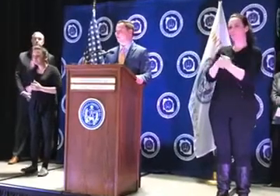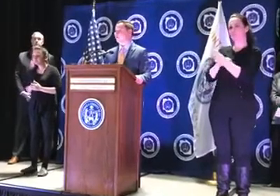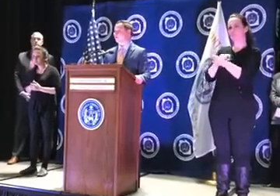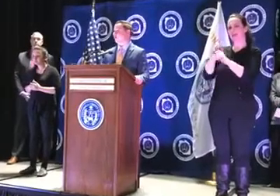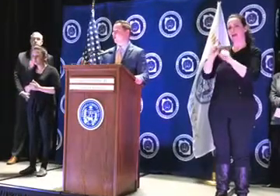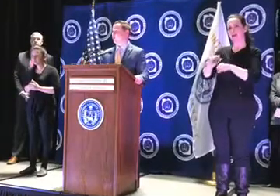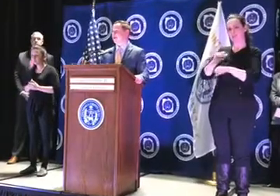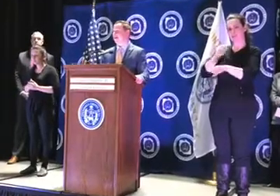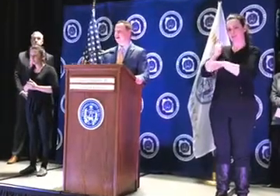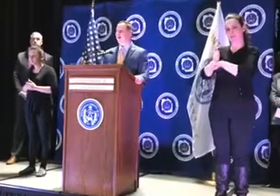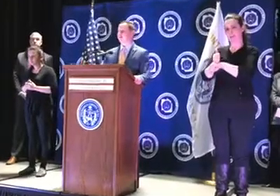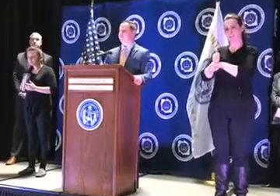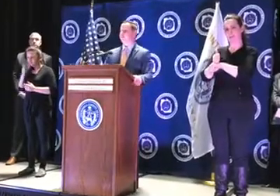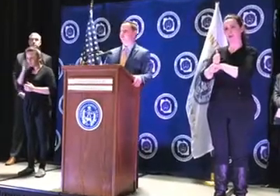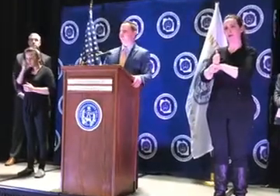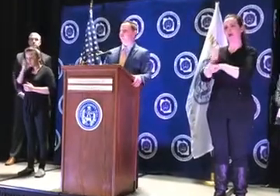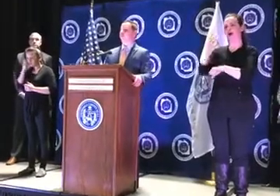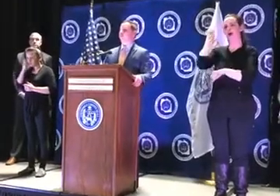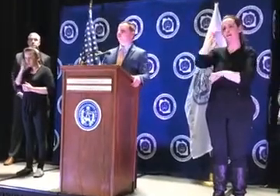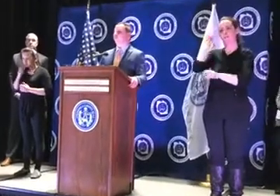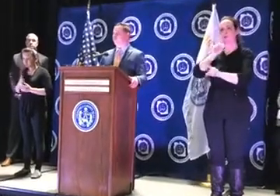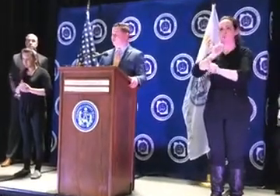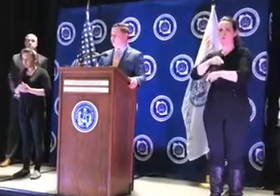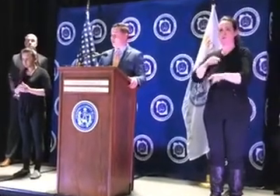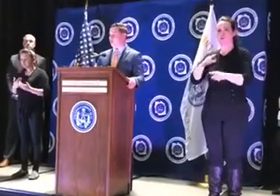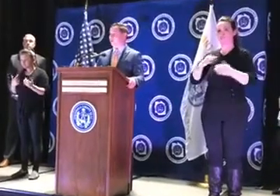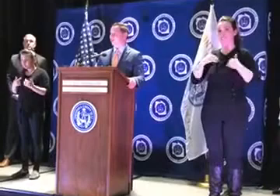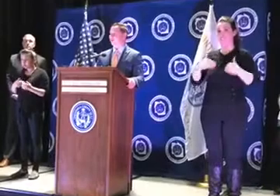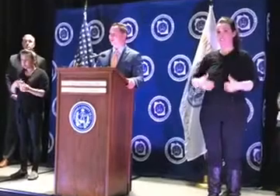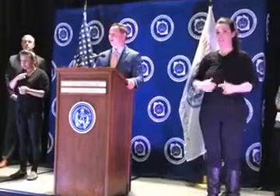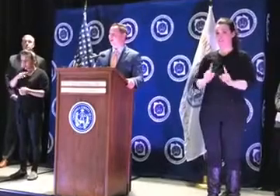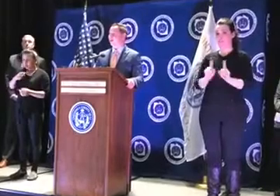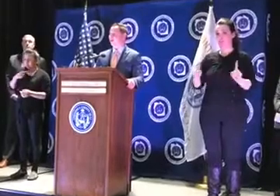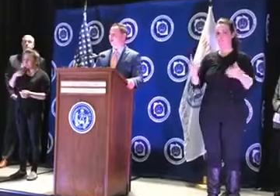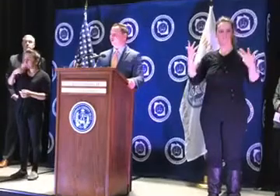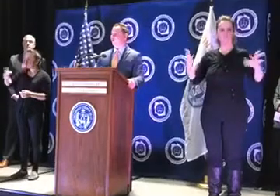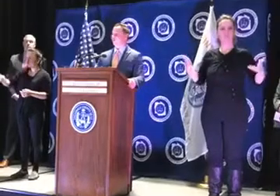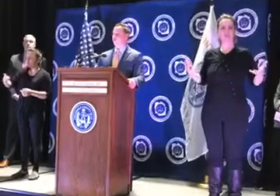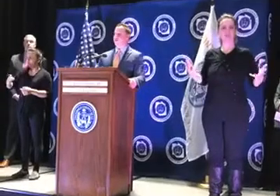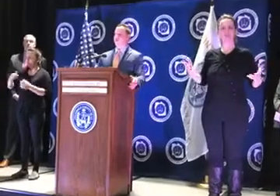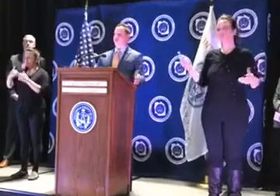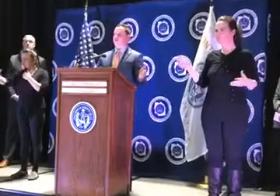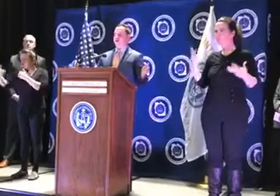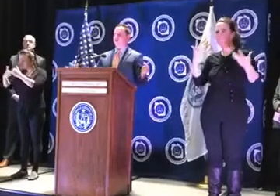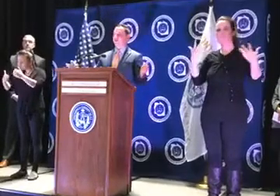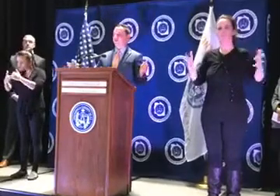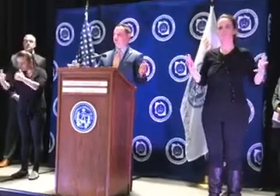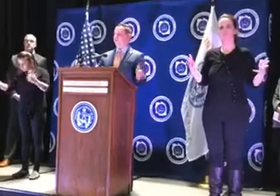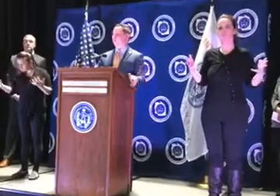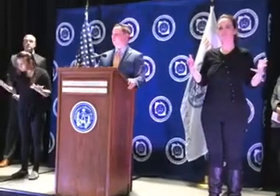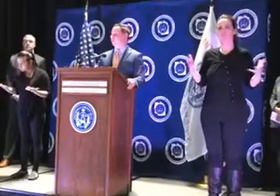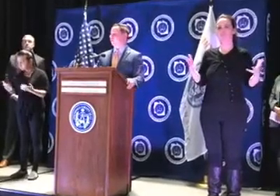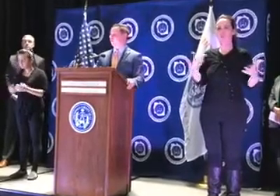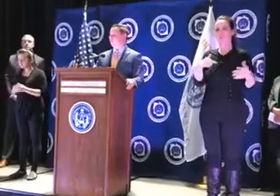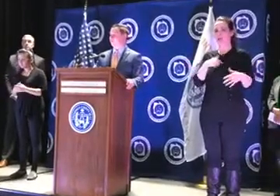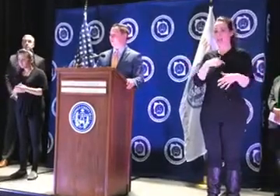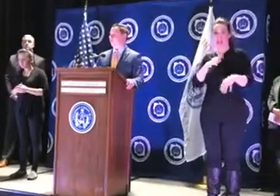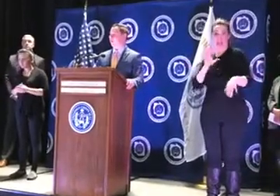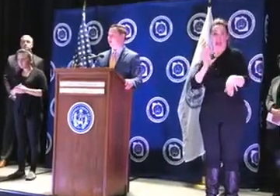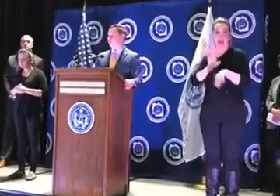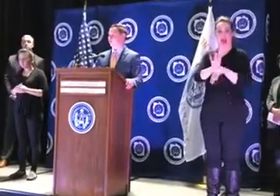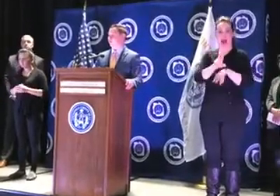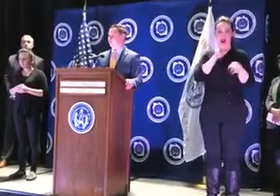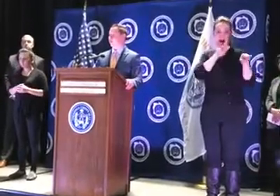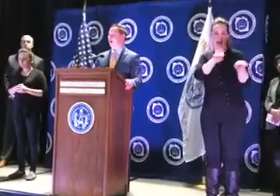place, right? So I think from an enforcement standpoint, we can't police